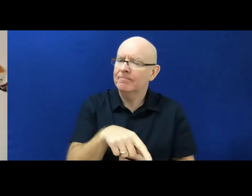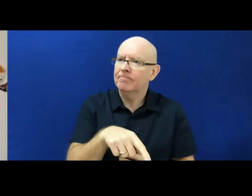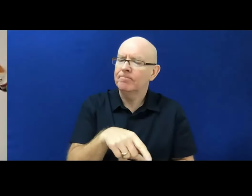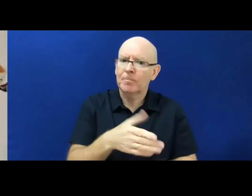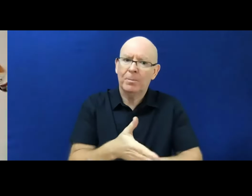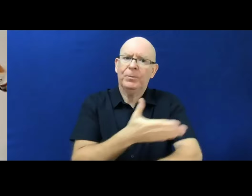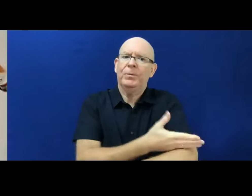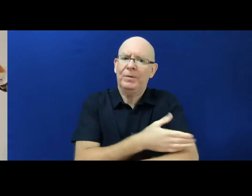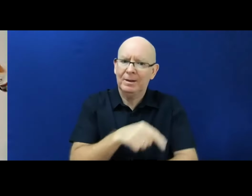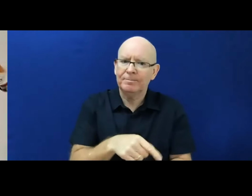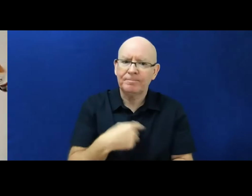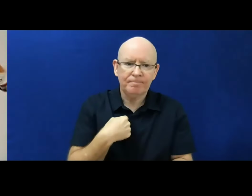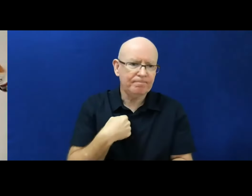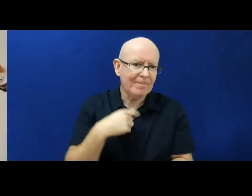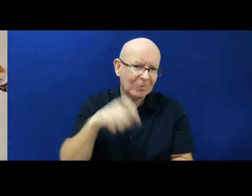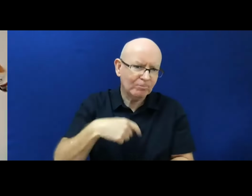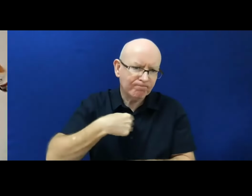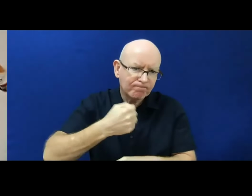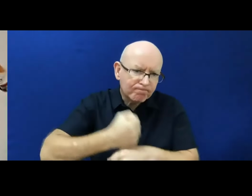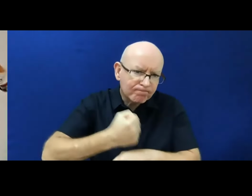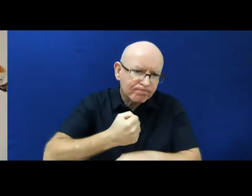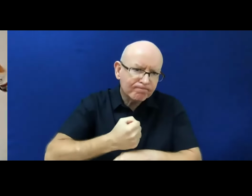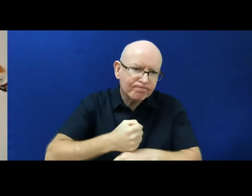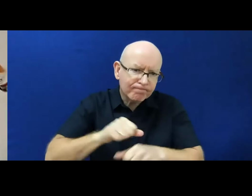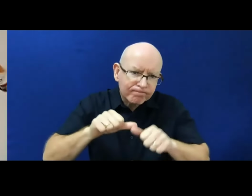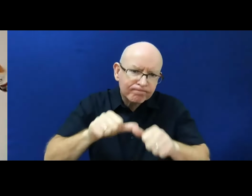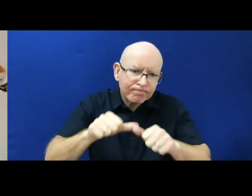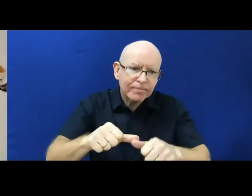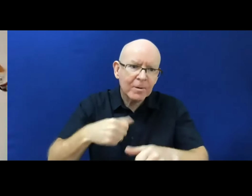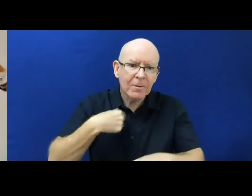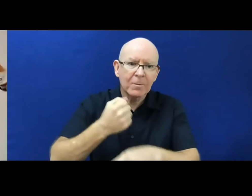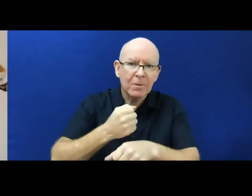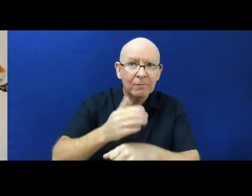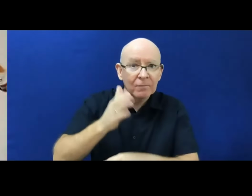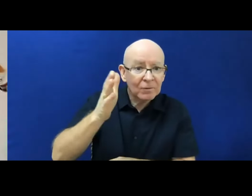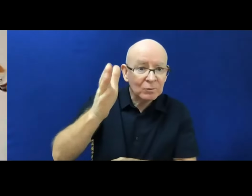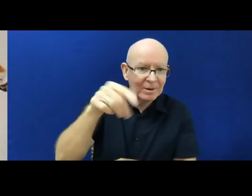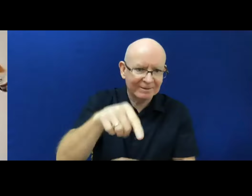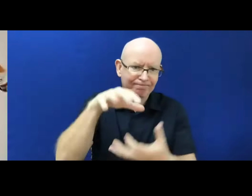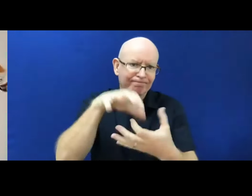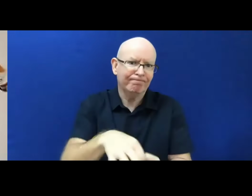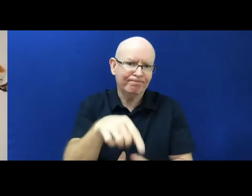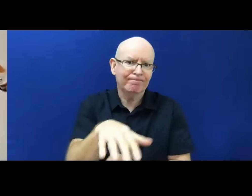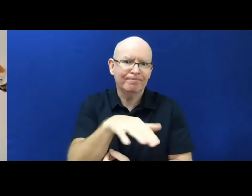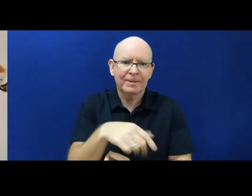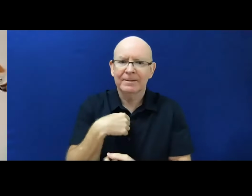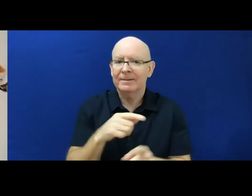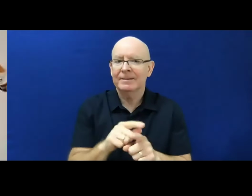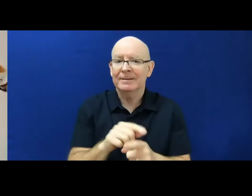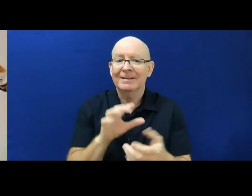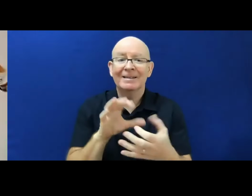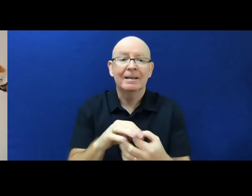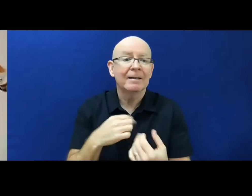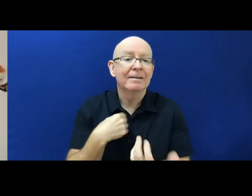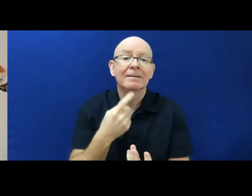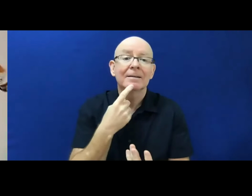smaller institutions or that big institutions are not going to be replaced by small institutions, but to make sure that we really